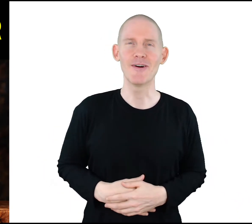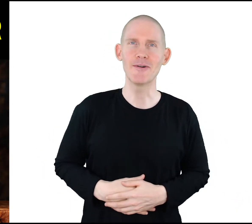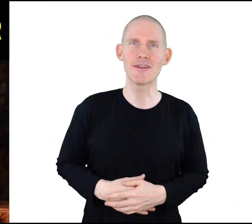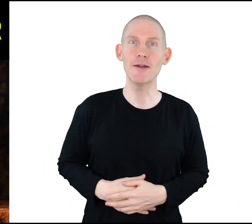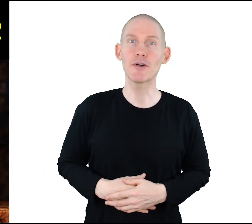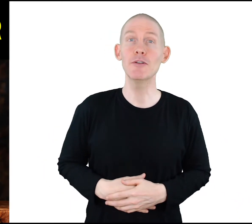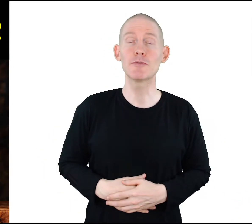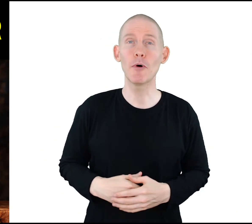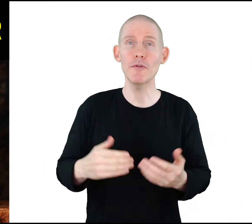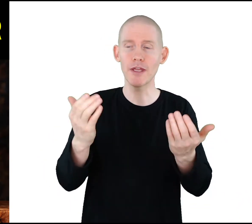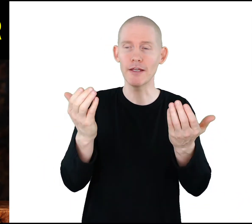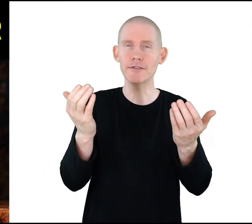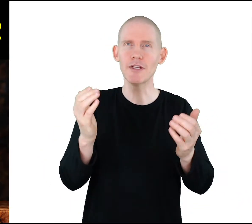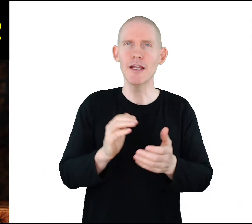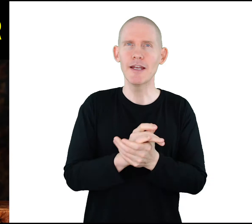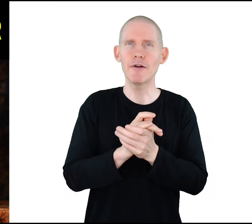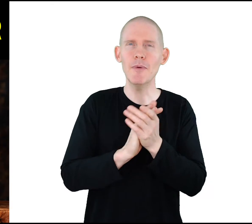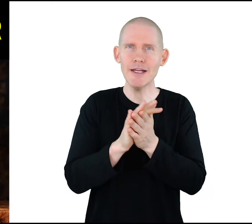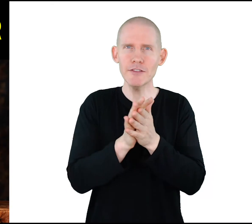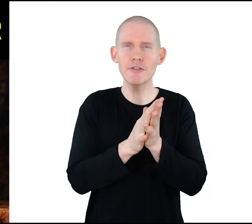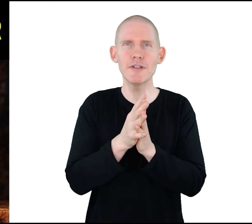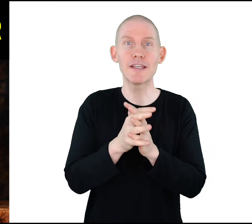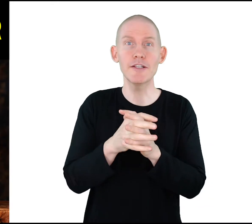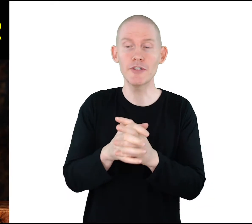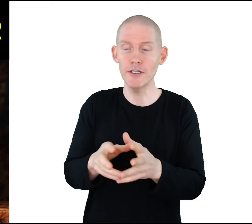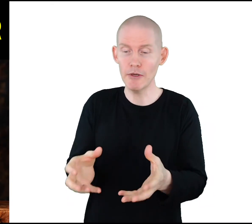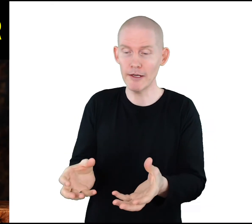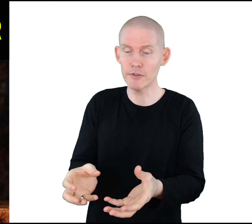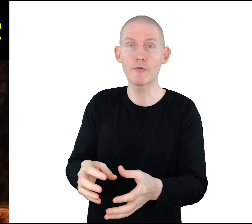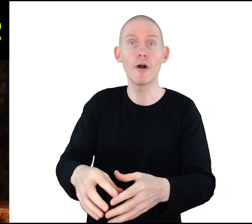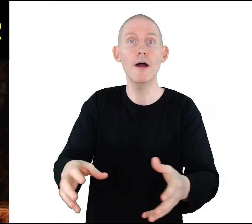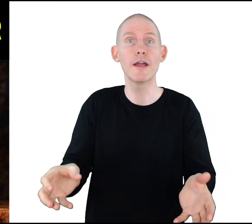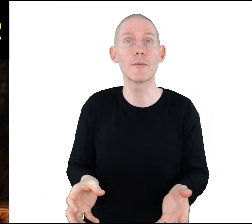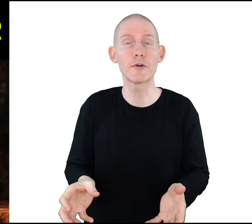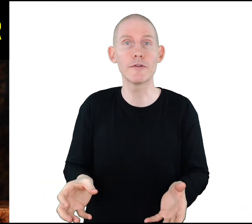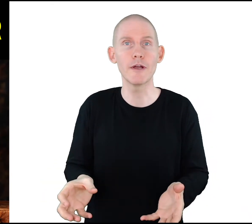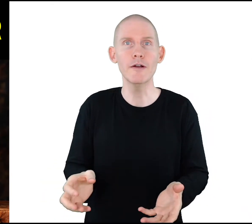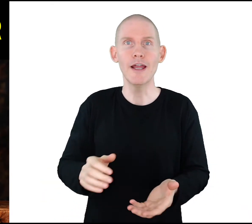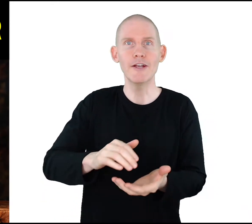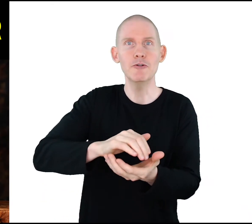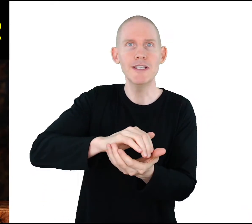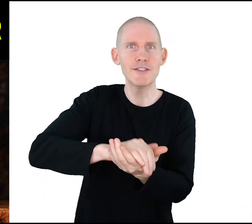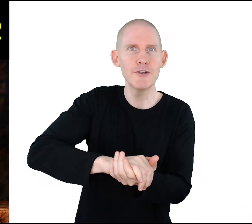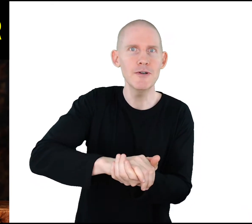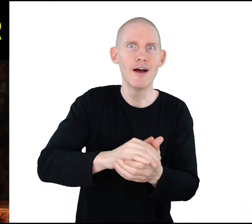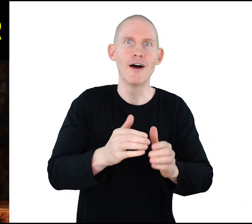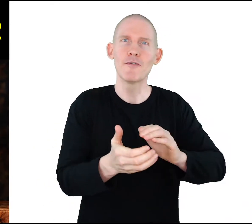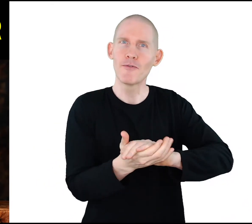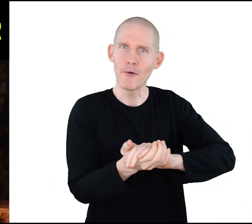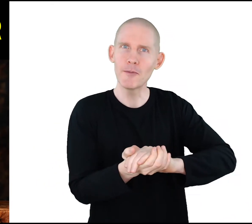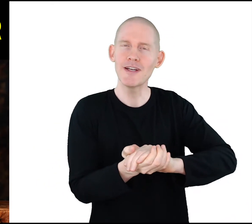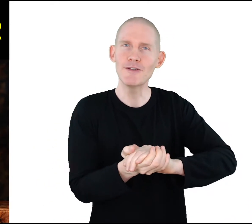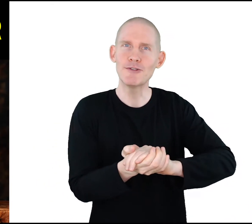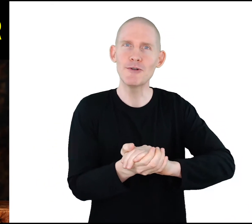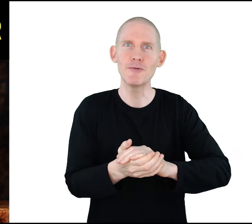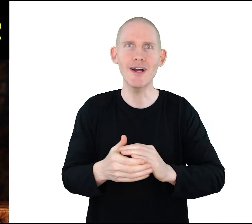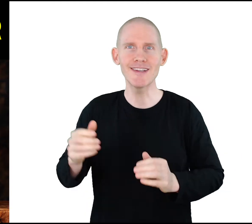Okay, we're going to use both hands. Now imagine you're in the kitchen, you have some raw hamburger there, and you need to form it into what?